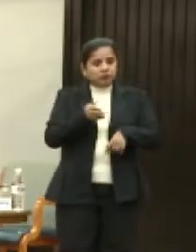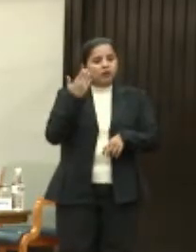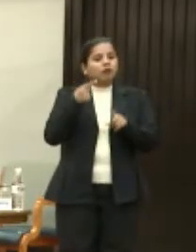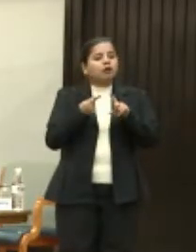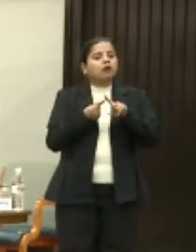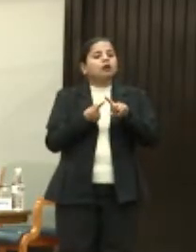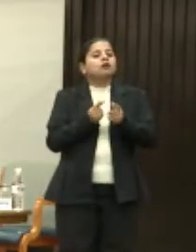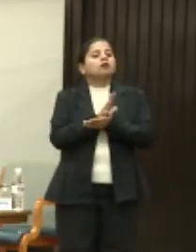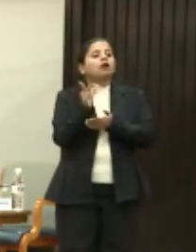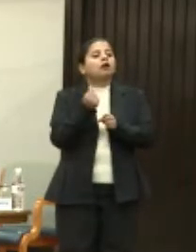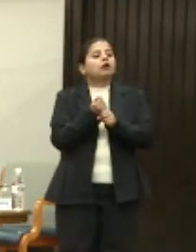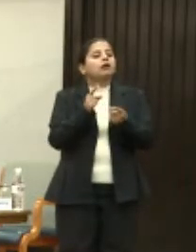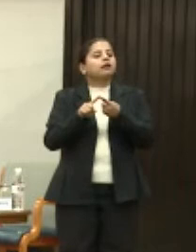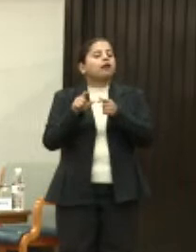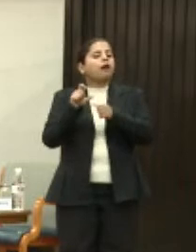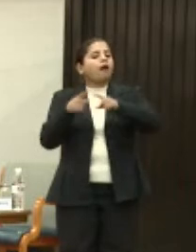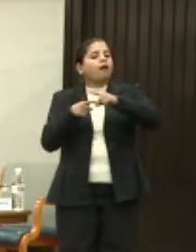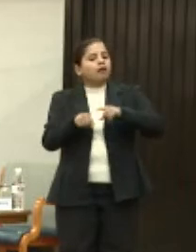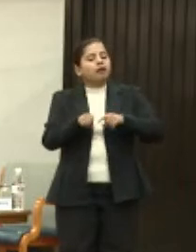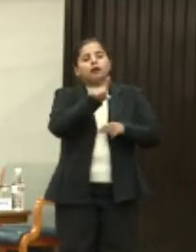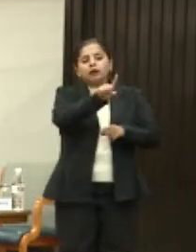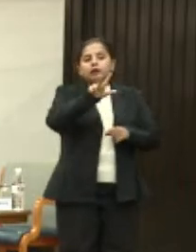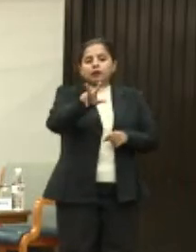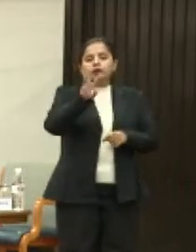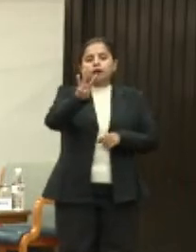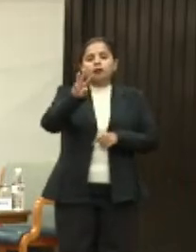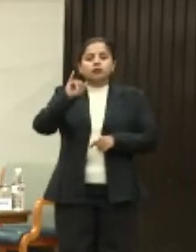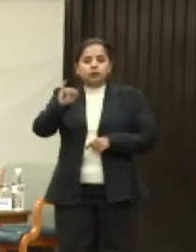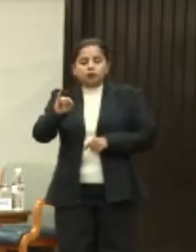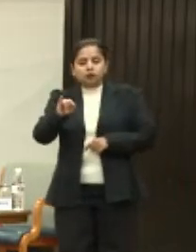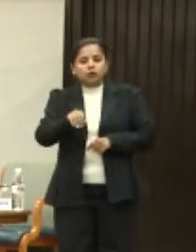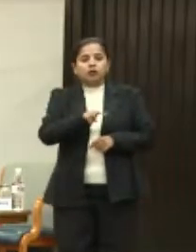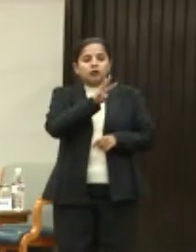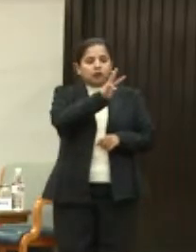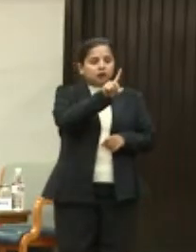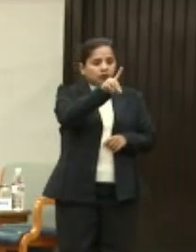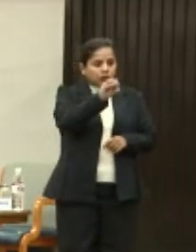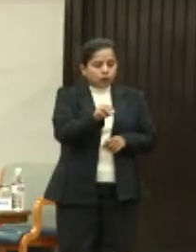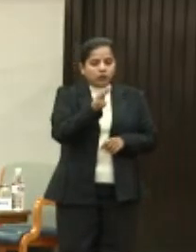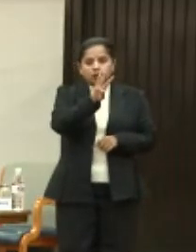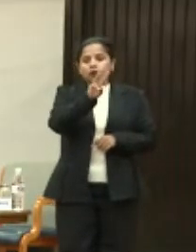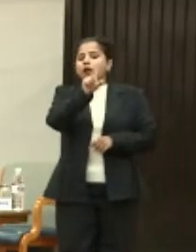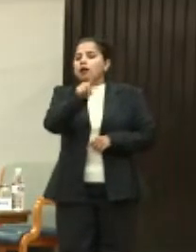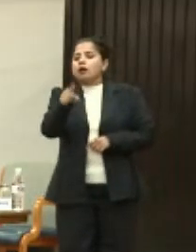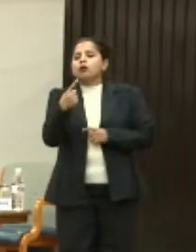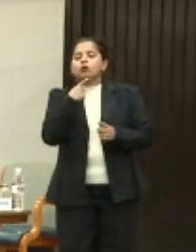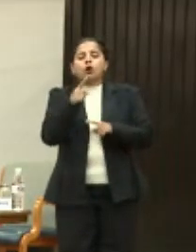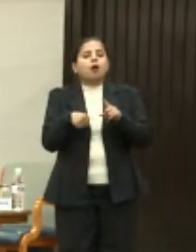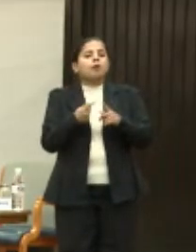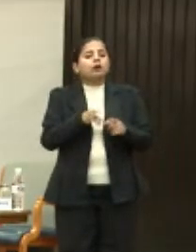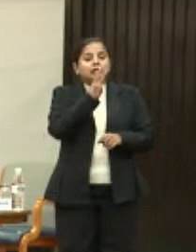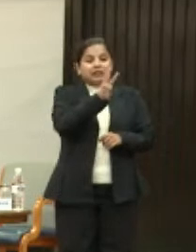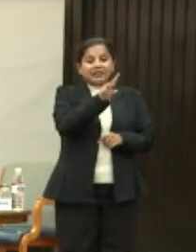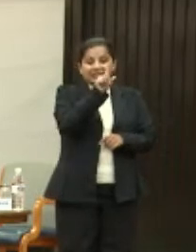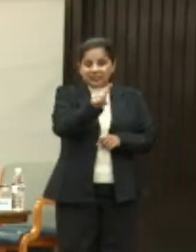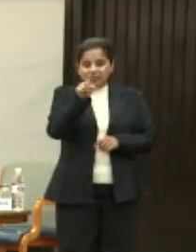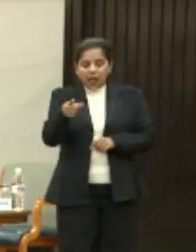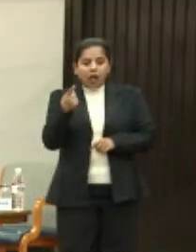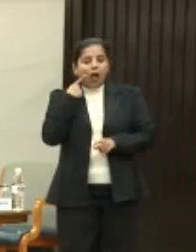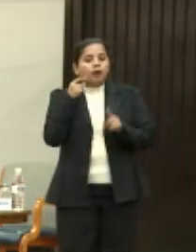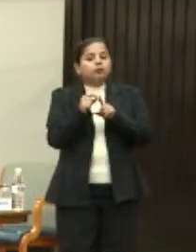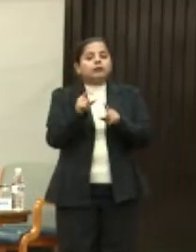of 1836. So sections 310 and 311, particularly section 311 of